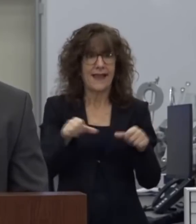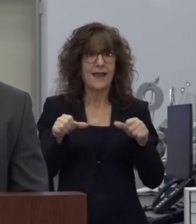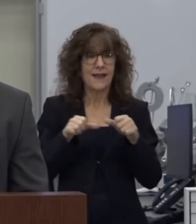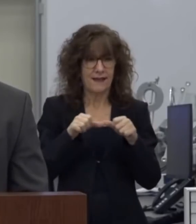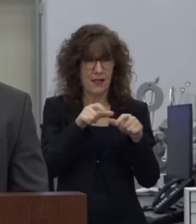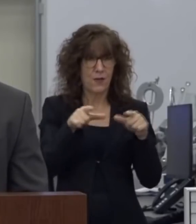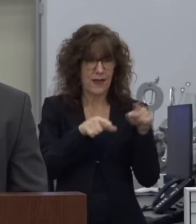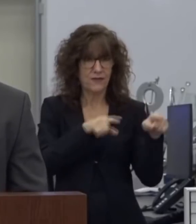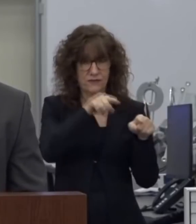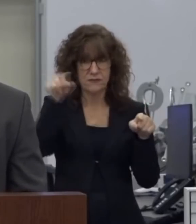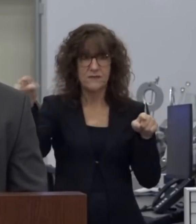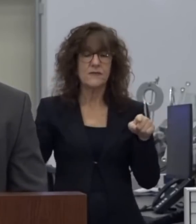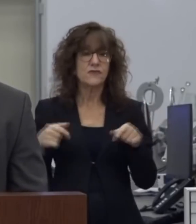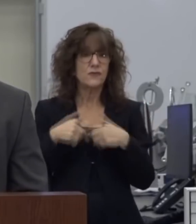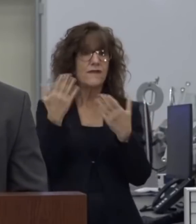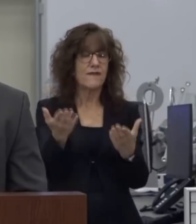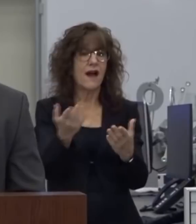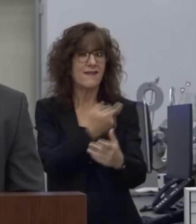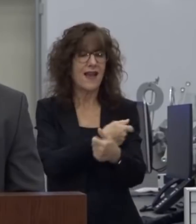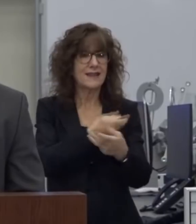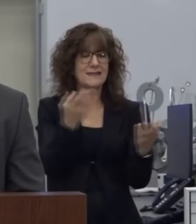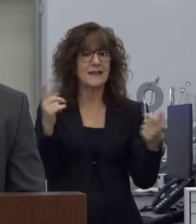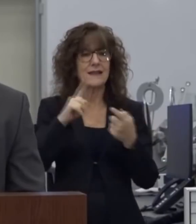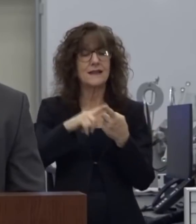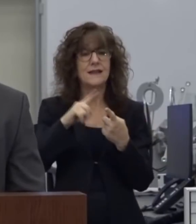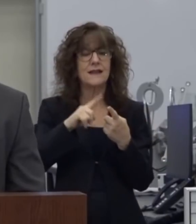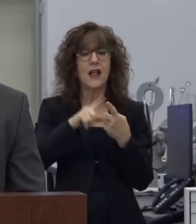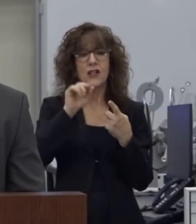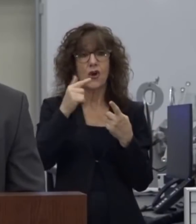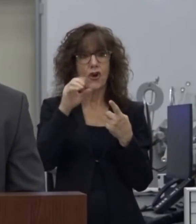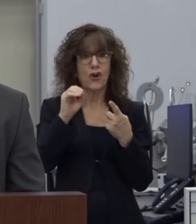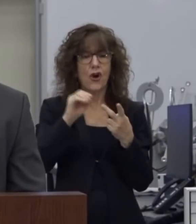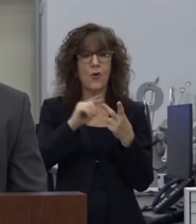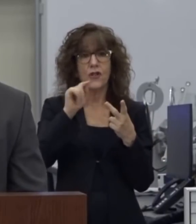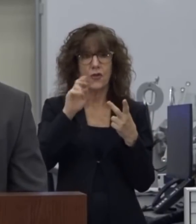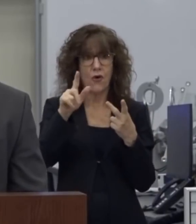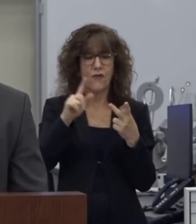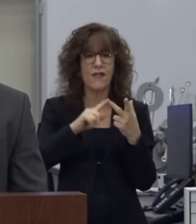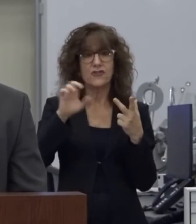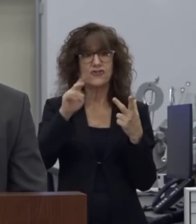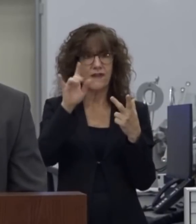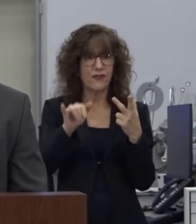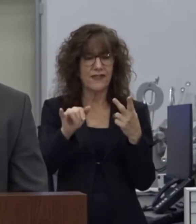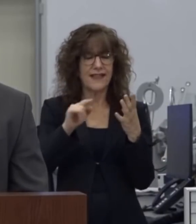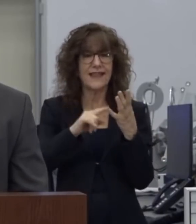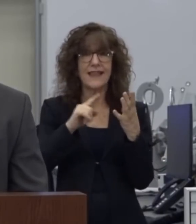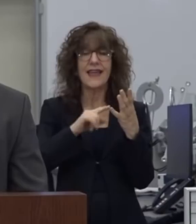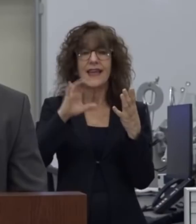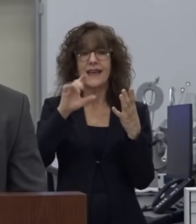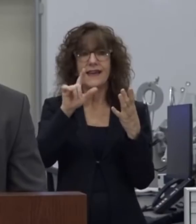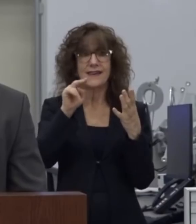provide vaccination administration. These sites include Largo, Laurel, Cheverly, and our